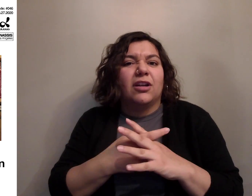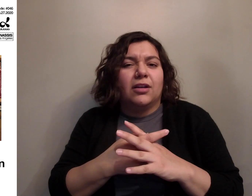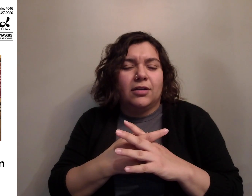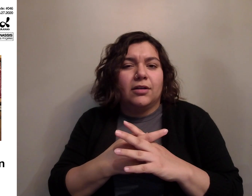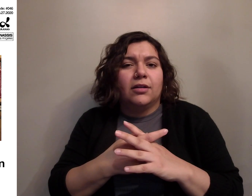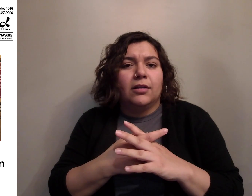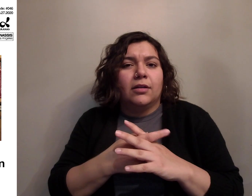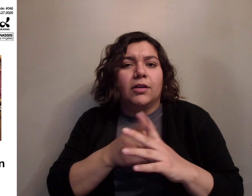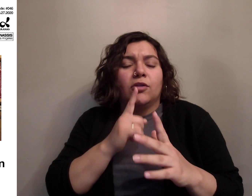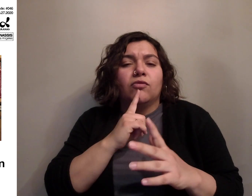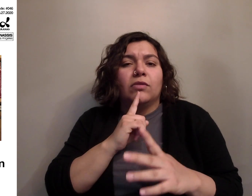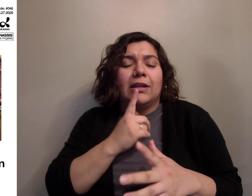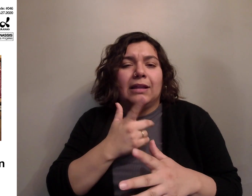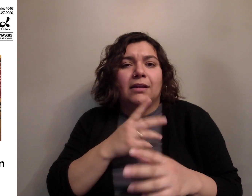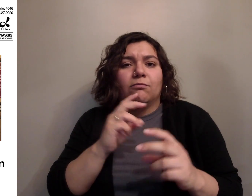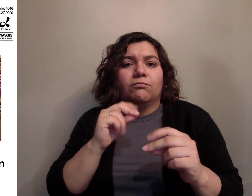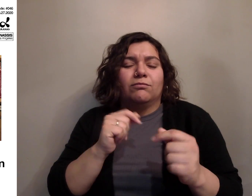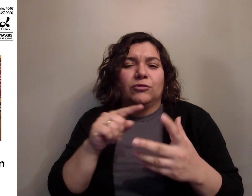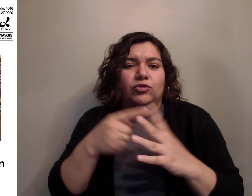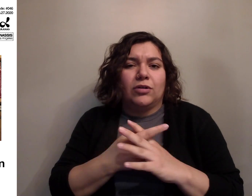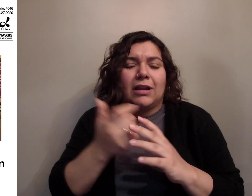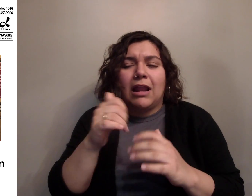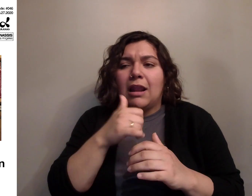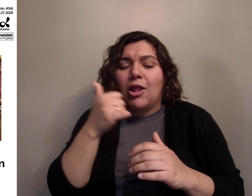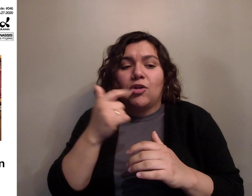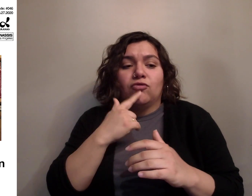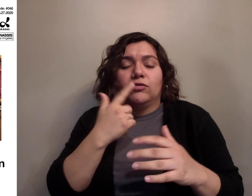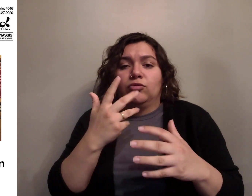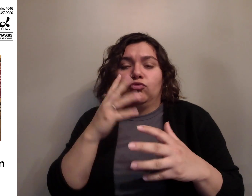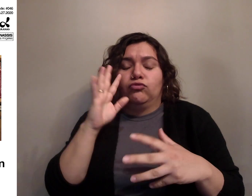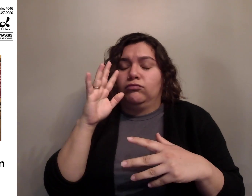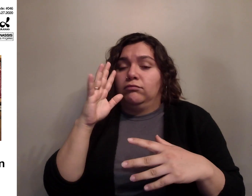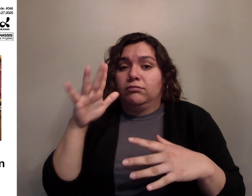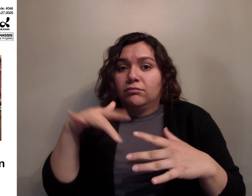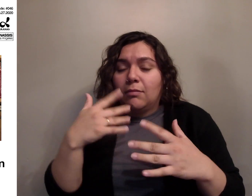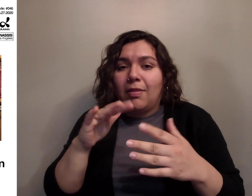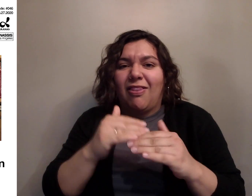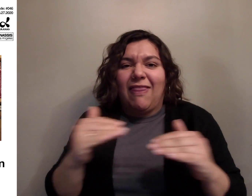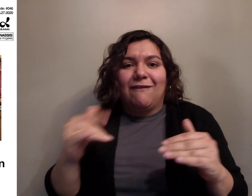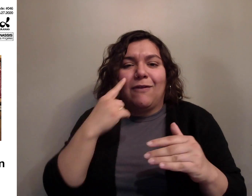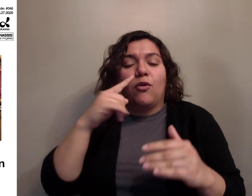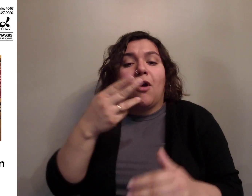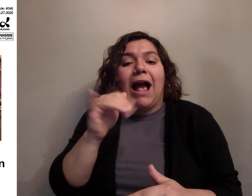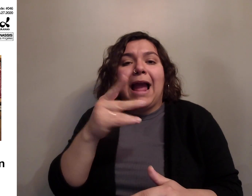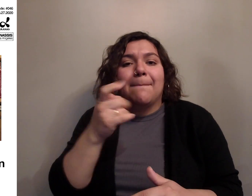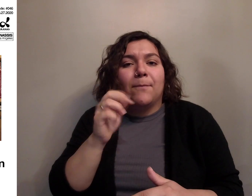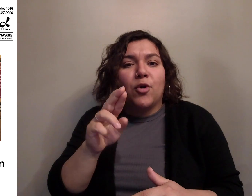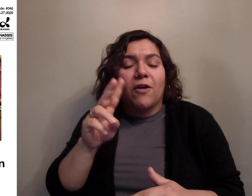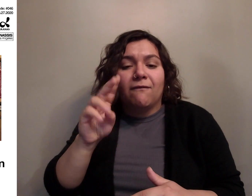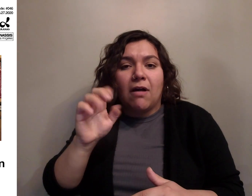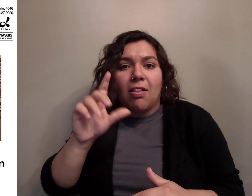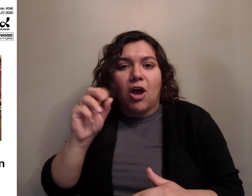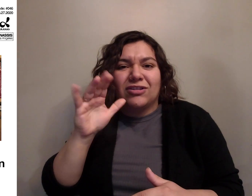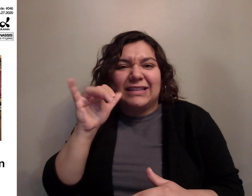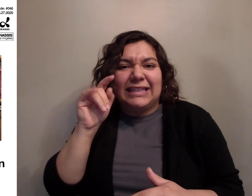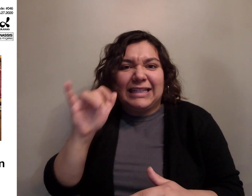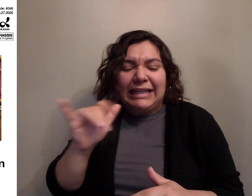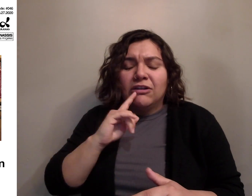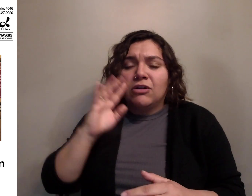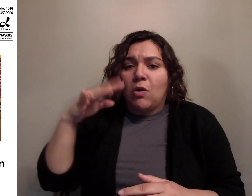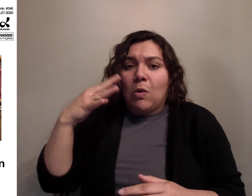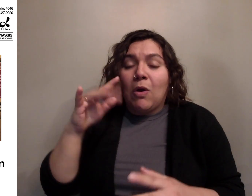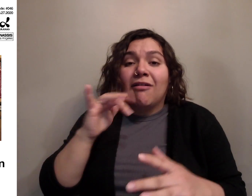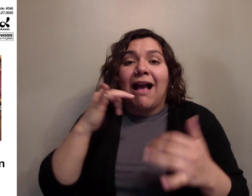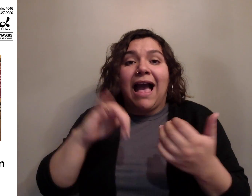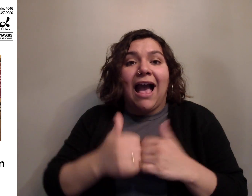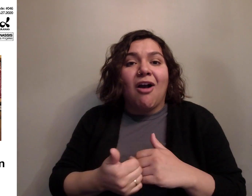suddenly it started. It leapt to some entirely new plateau hypervelocity and